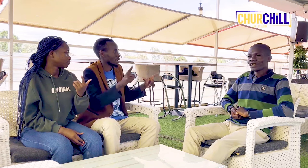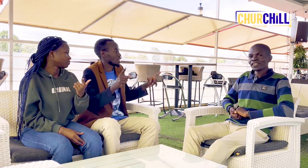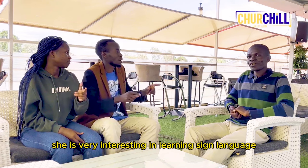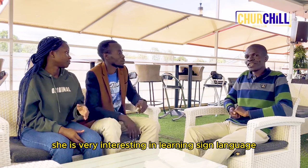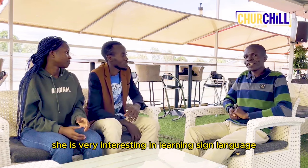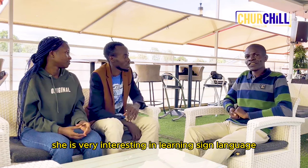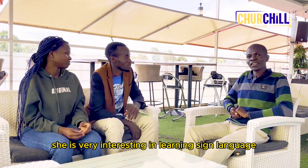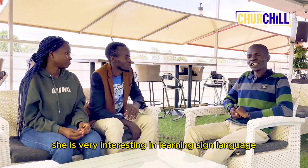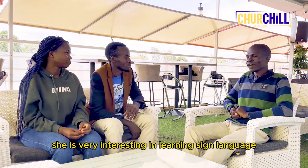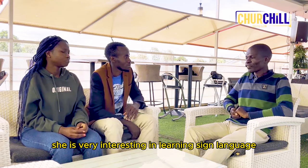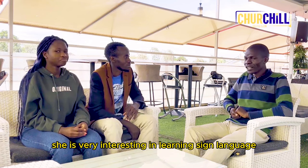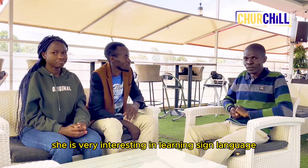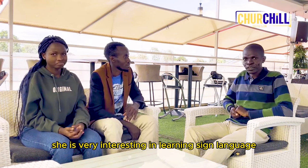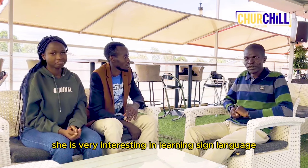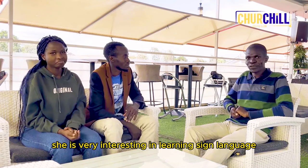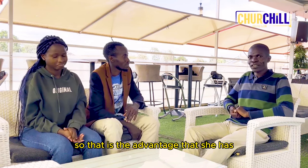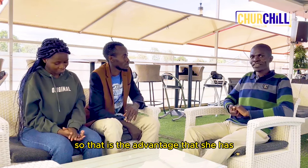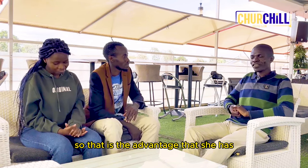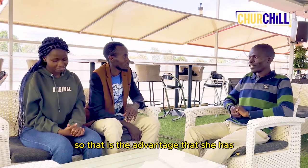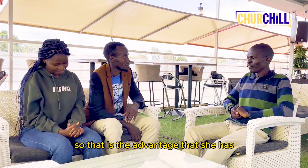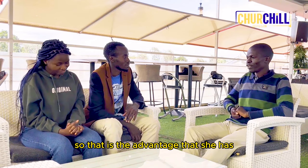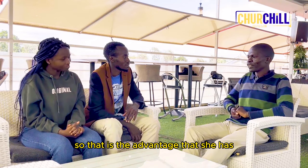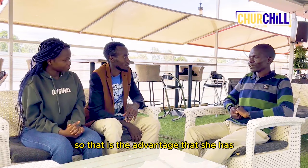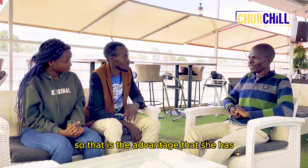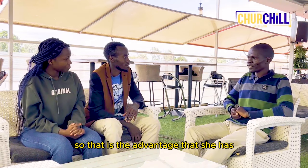She is very interesting in learning sign language, so that is the advantage that she has.